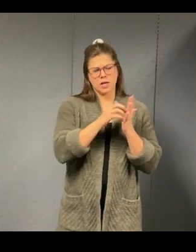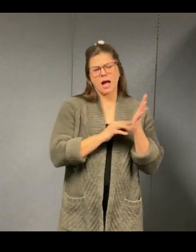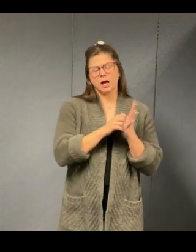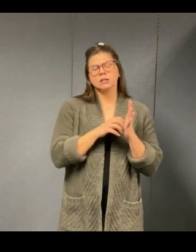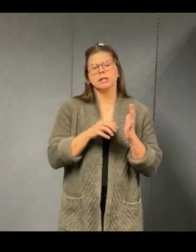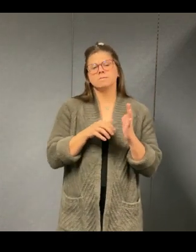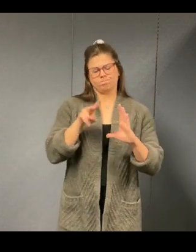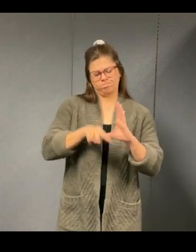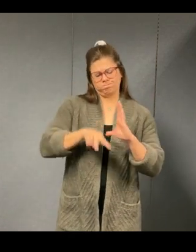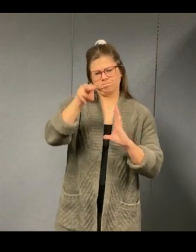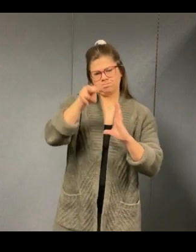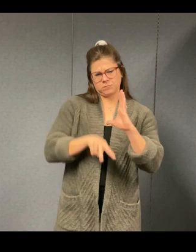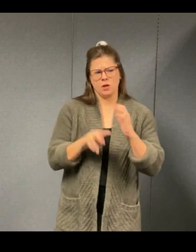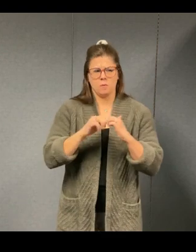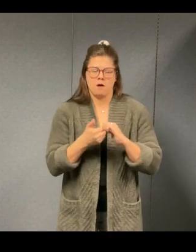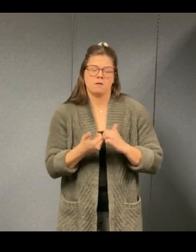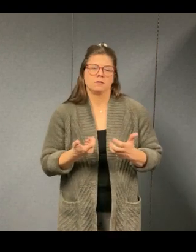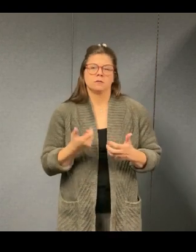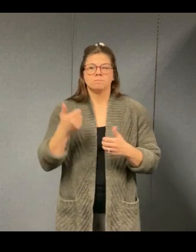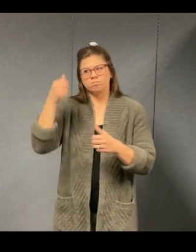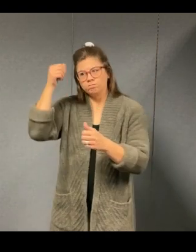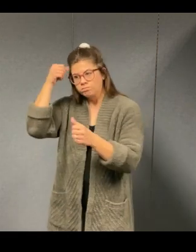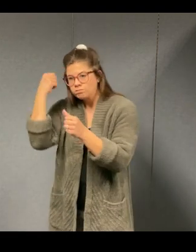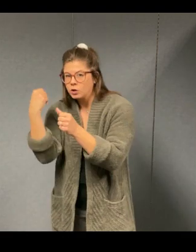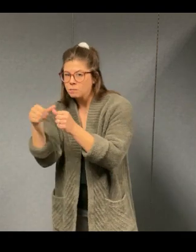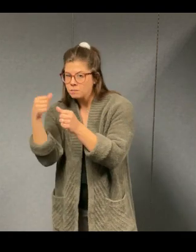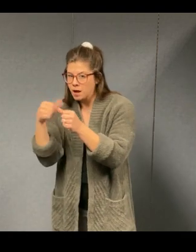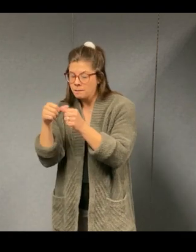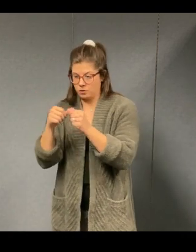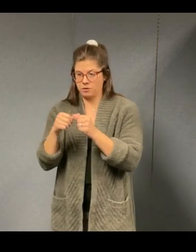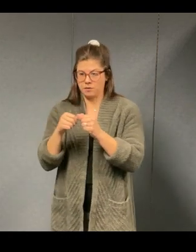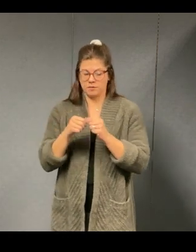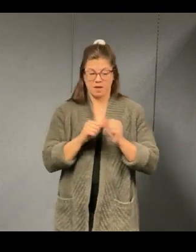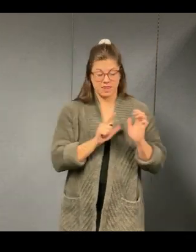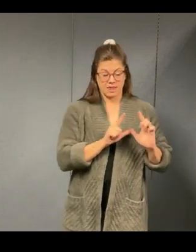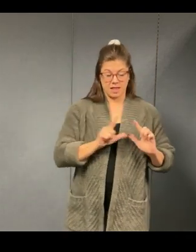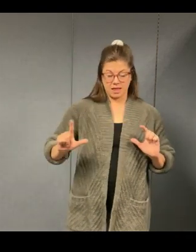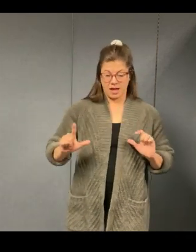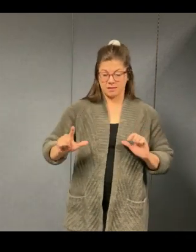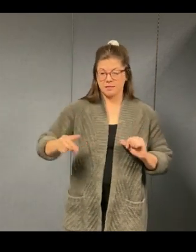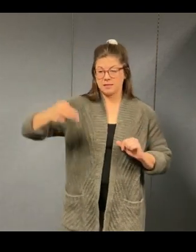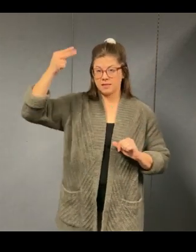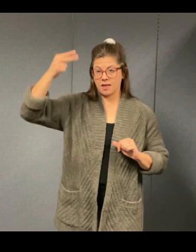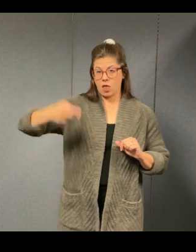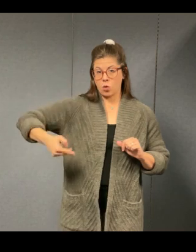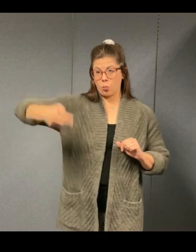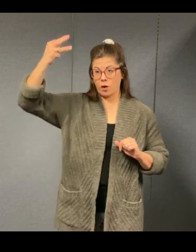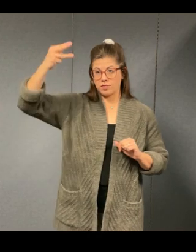volume? Remember, in addition to the length and width, we need to know how thick